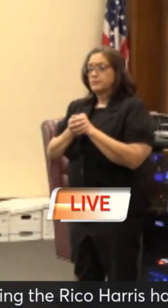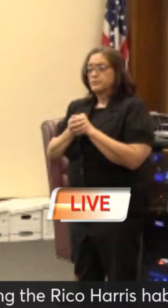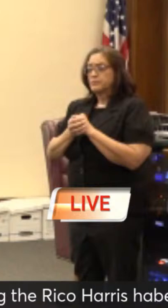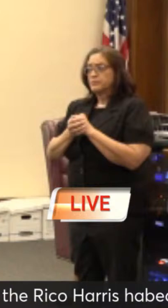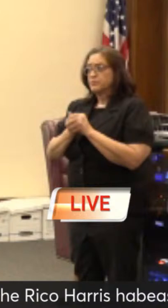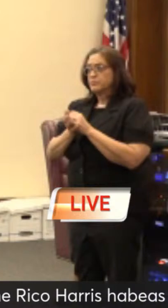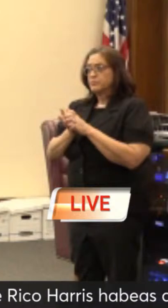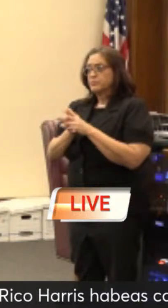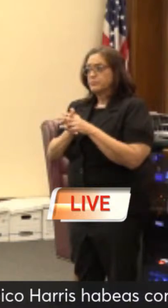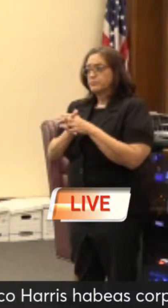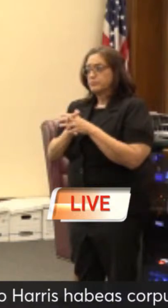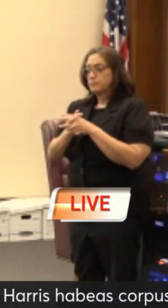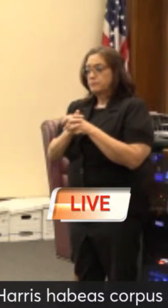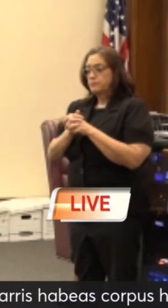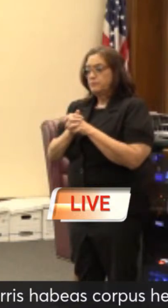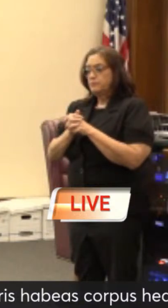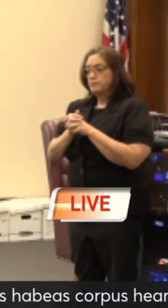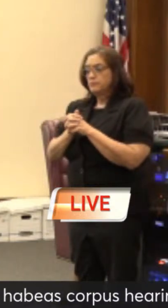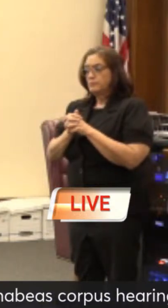Uh, 26?